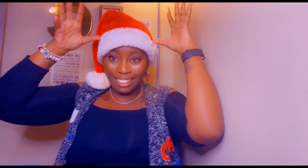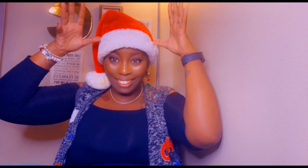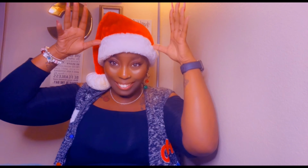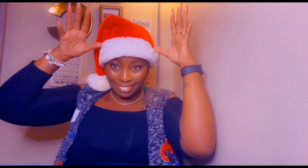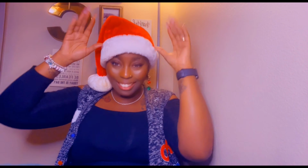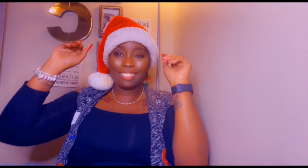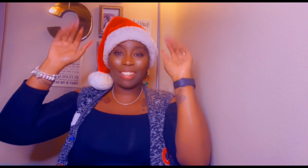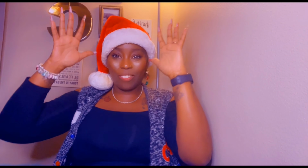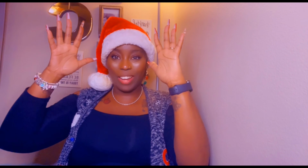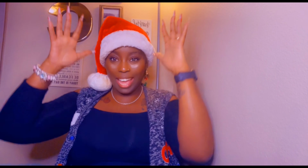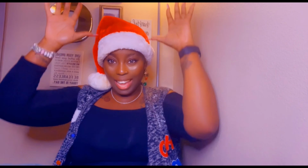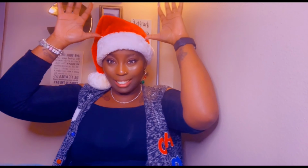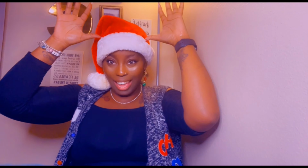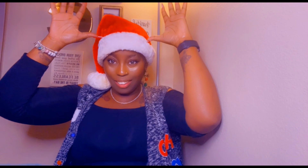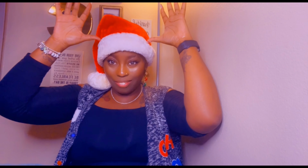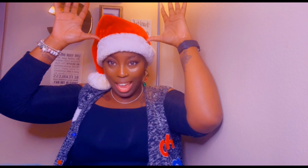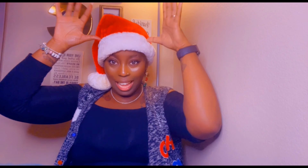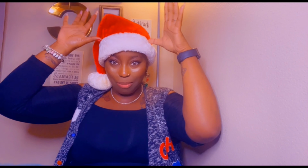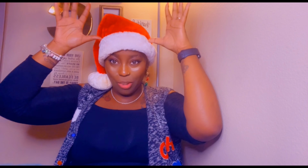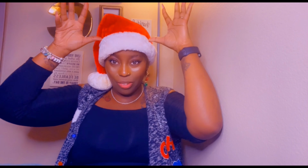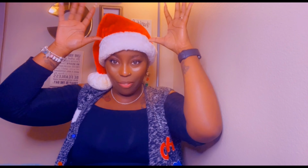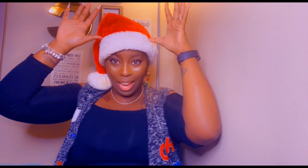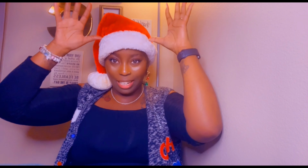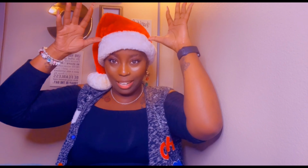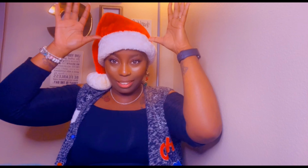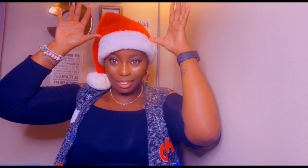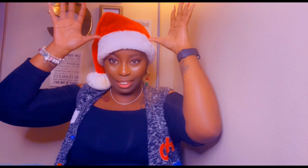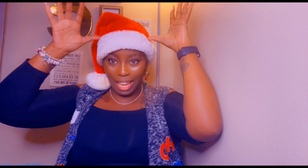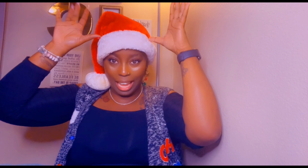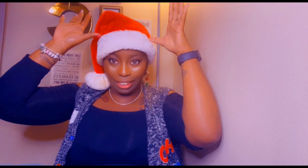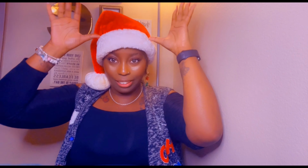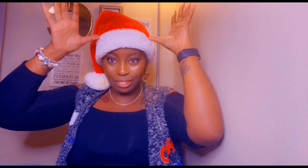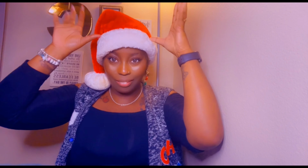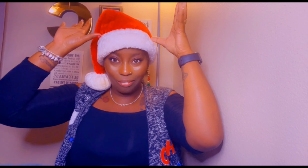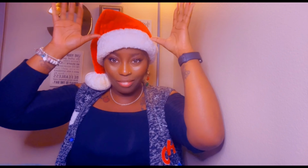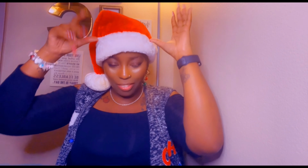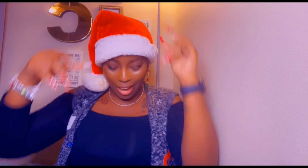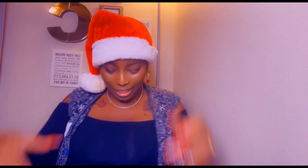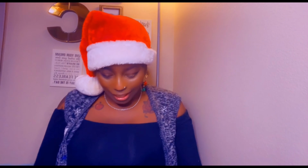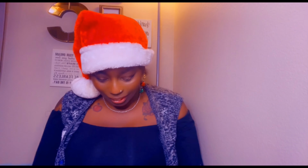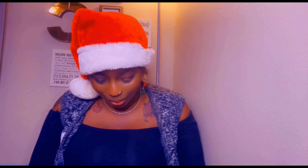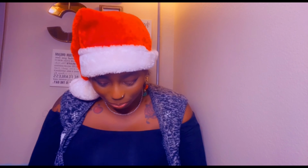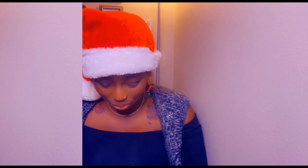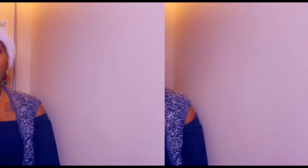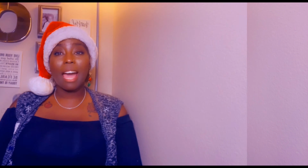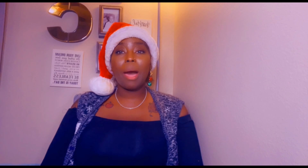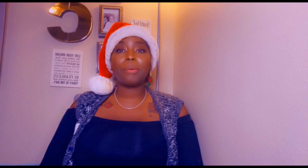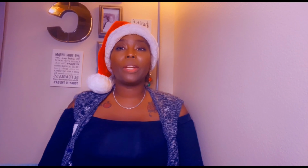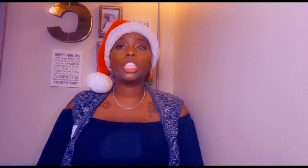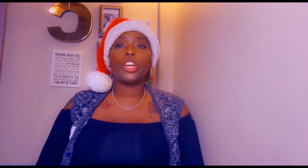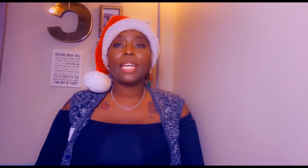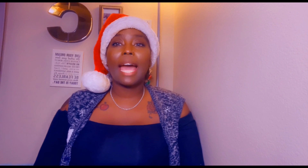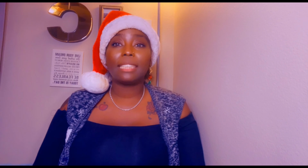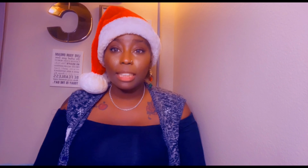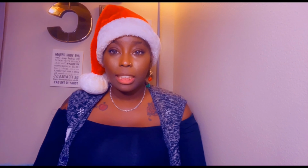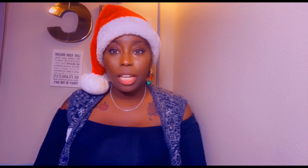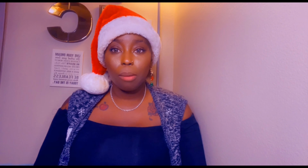Reindeers. So flat hands out. I like to move them. Reindeers, like the antlers. Reindeers. Now I'm going to show you guys Jingle